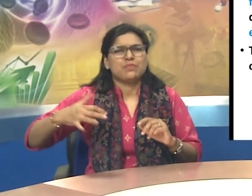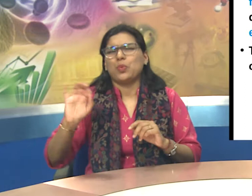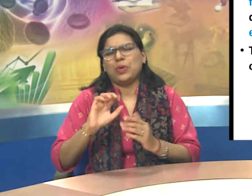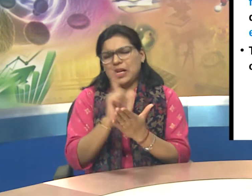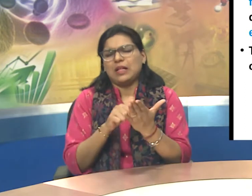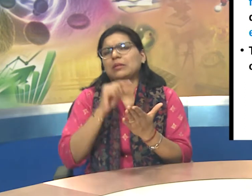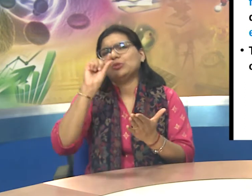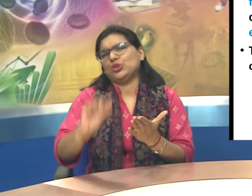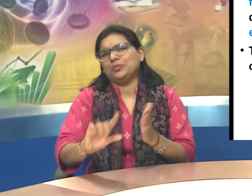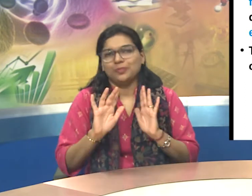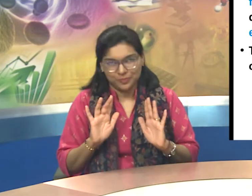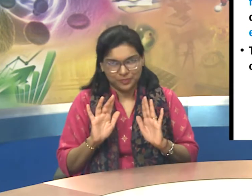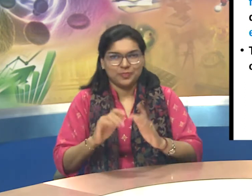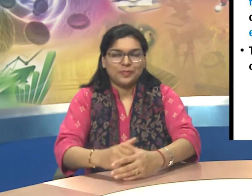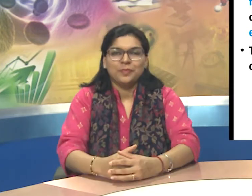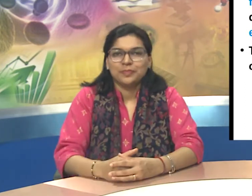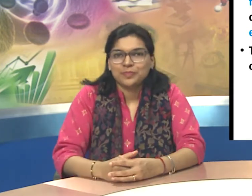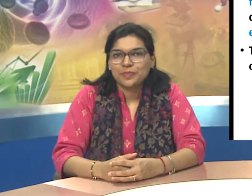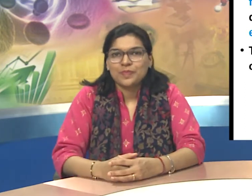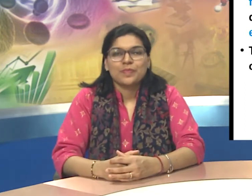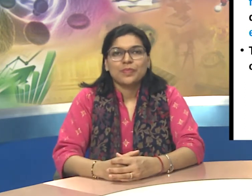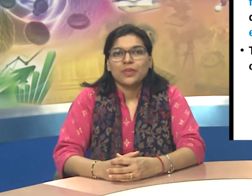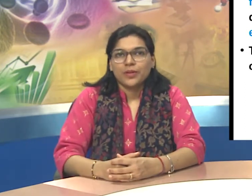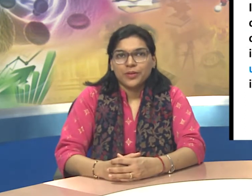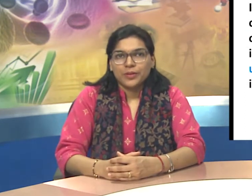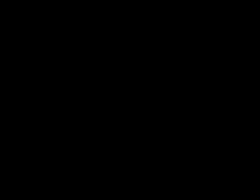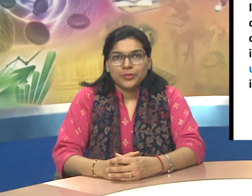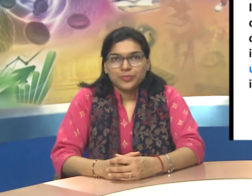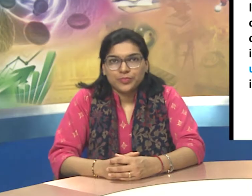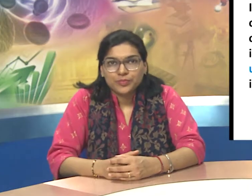You can easily send one letter from one place.